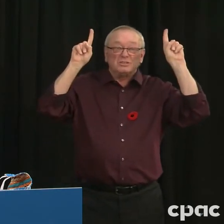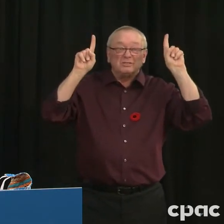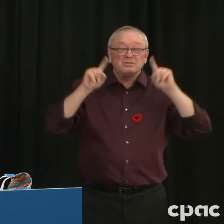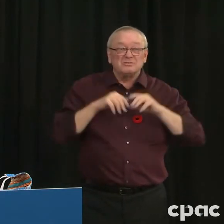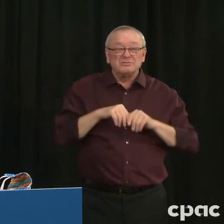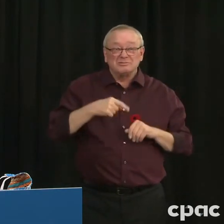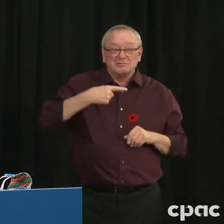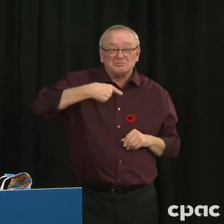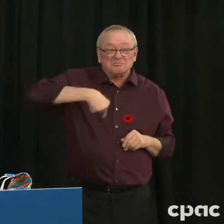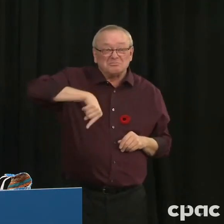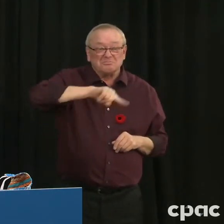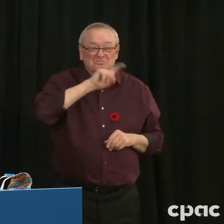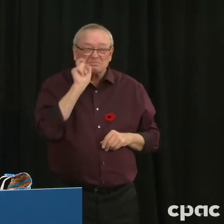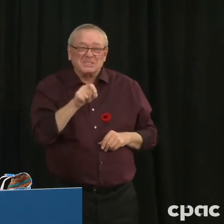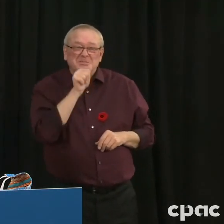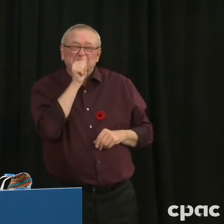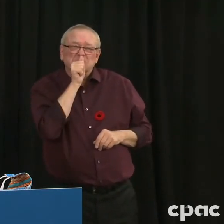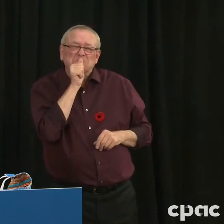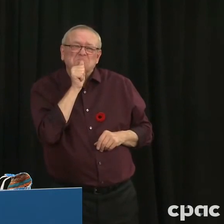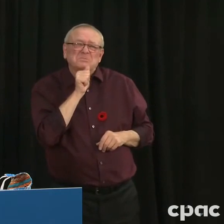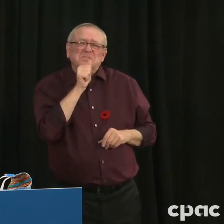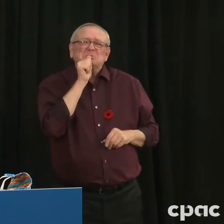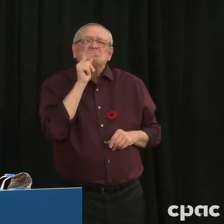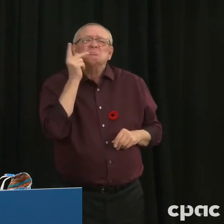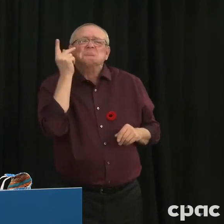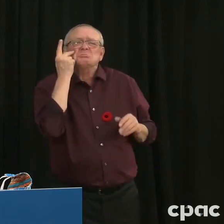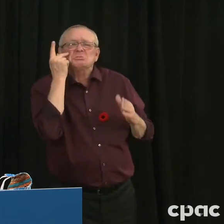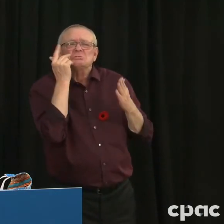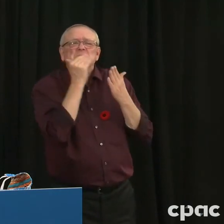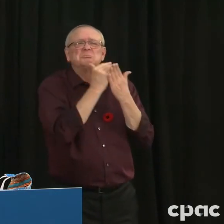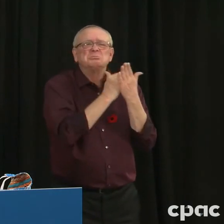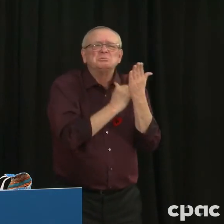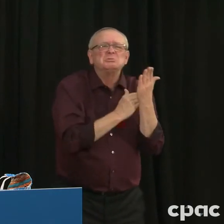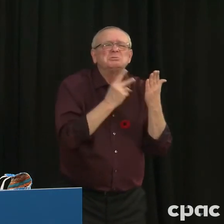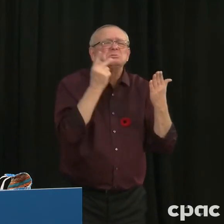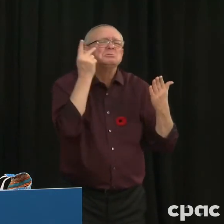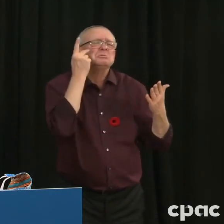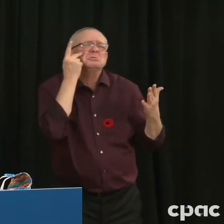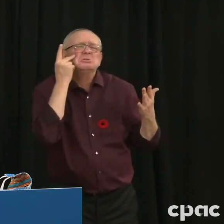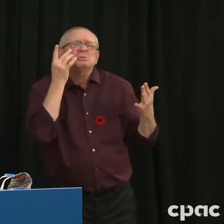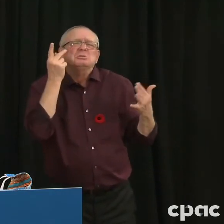in place to have an effect before taking more measures?